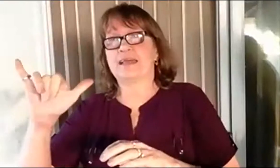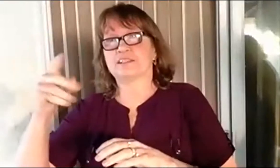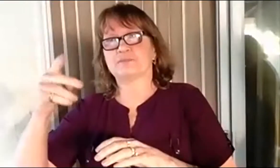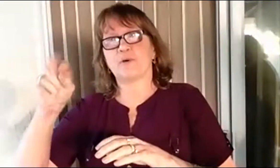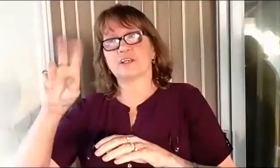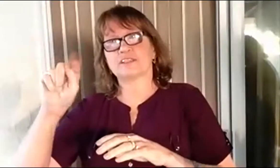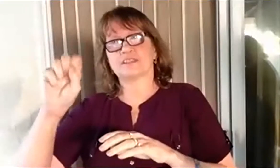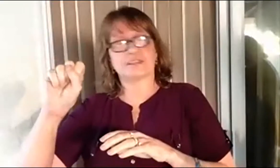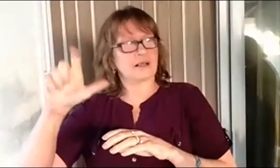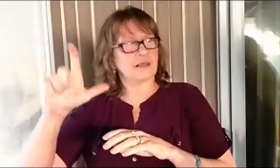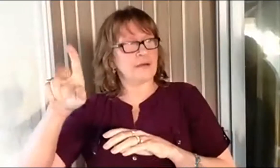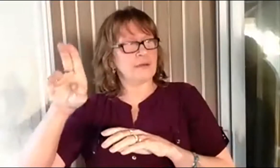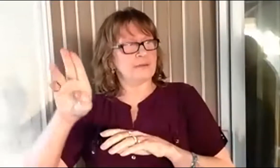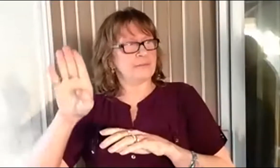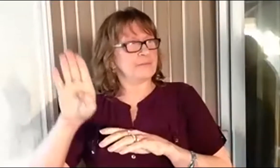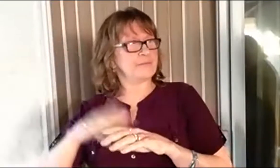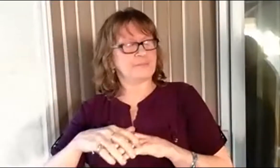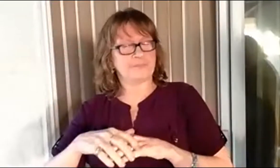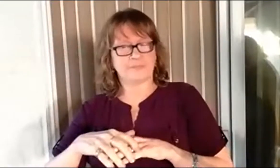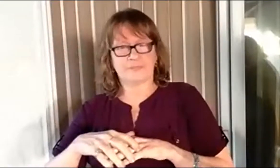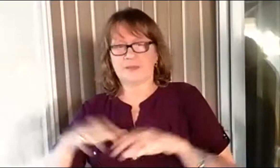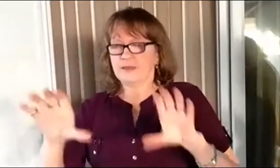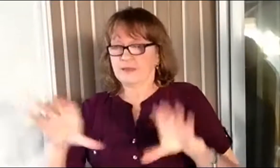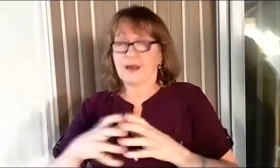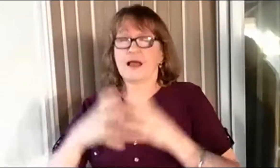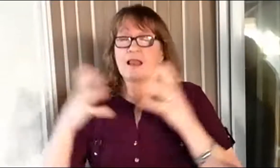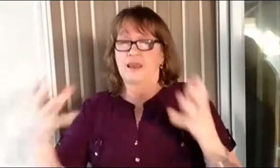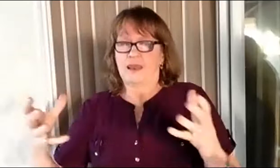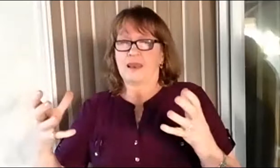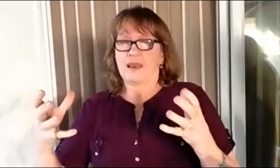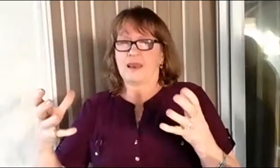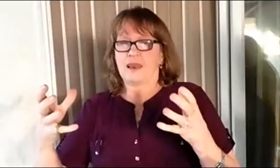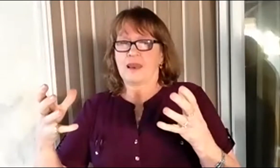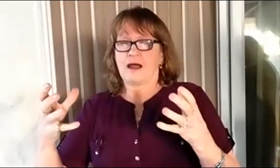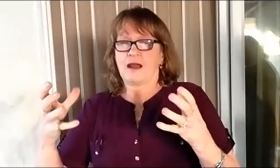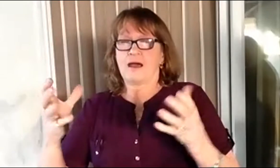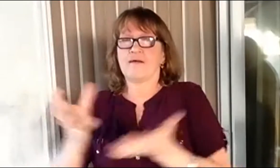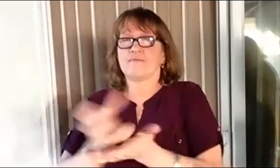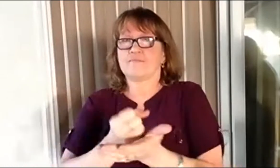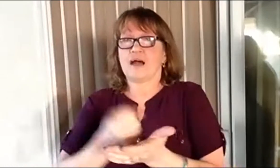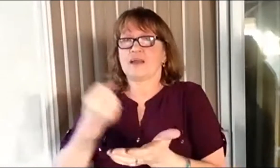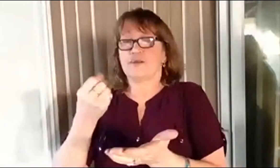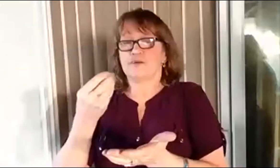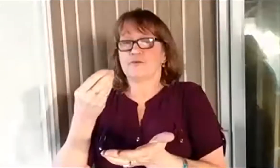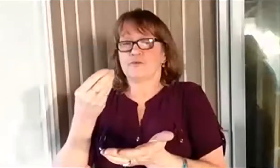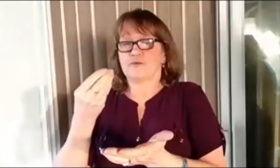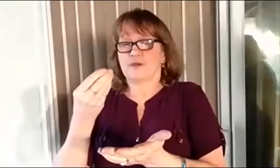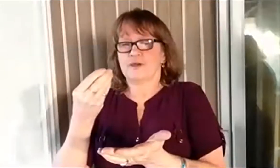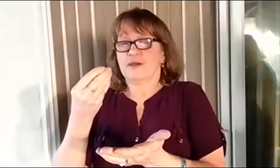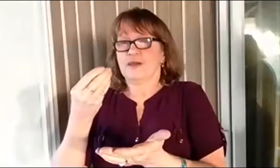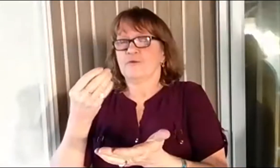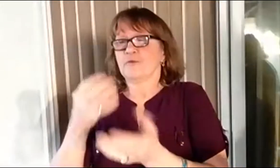Bay Sports Club. Did a lot of fundraising to support the sports without borrowing money from the old East Bay Club.